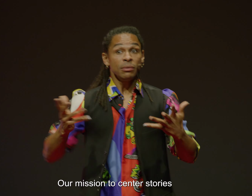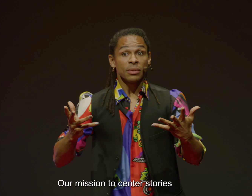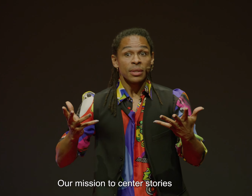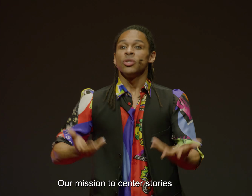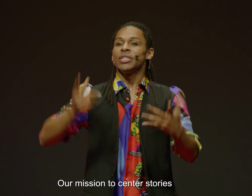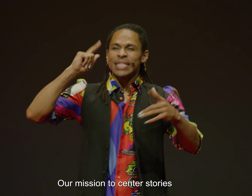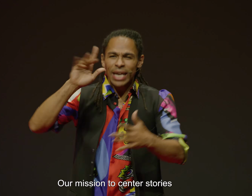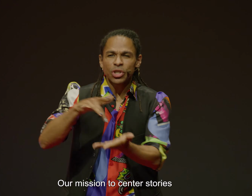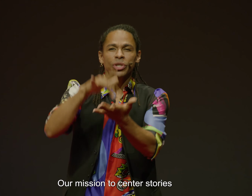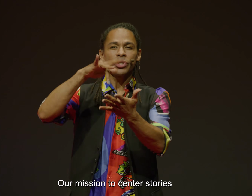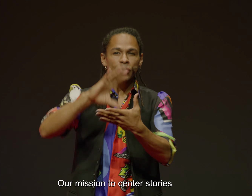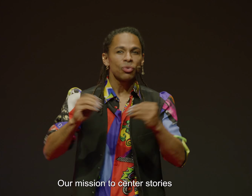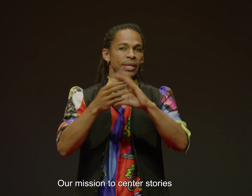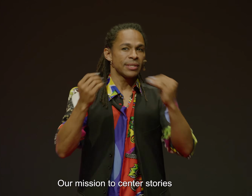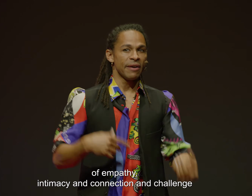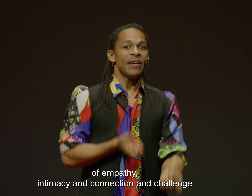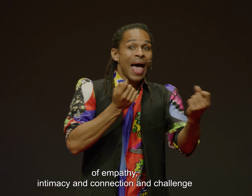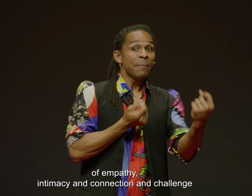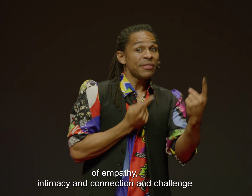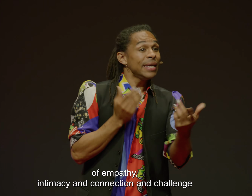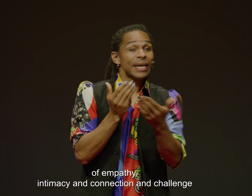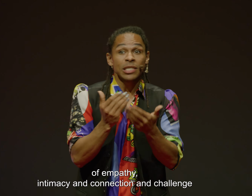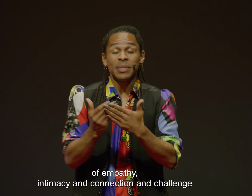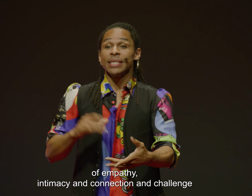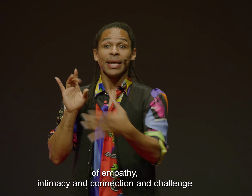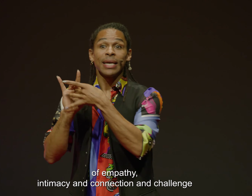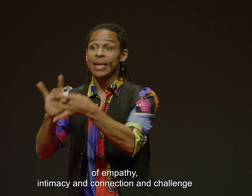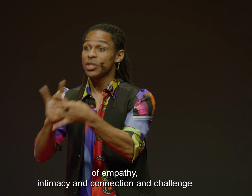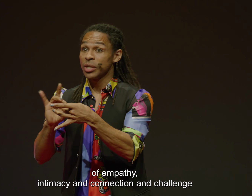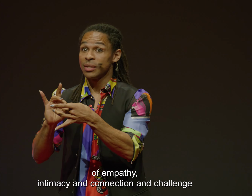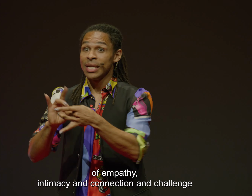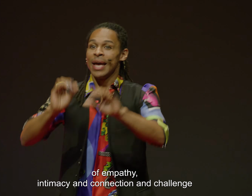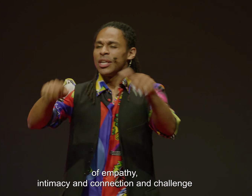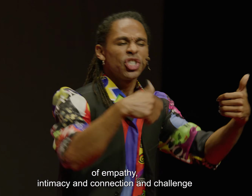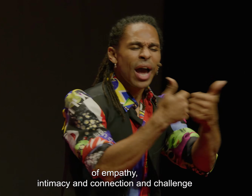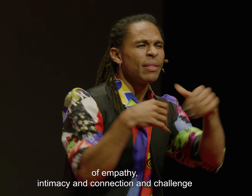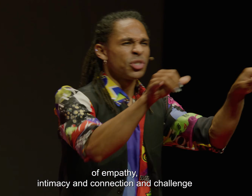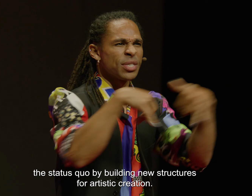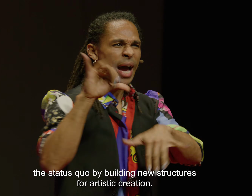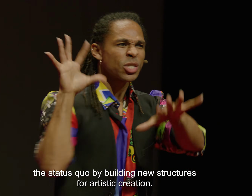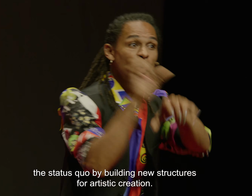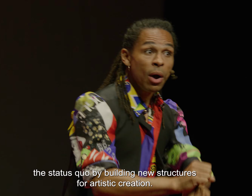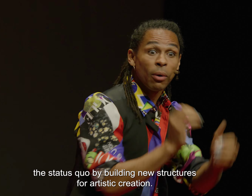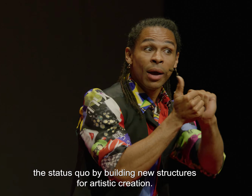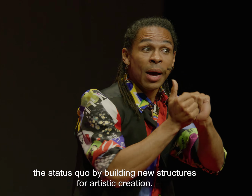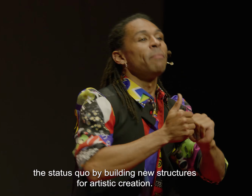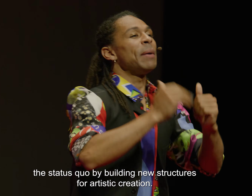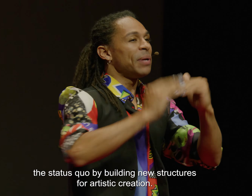mission: to center stories of empathy, intimacy, and connection, and challenge the status quo by